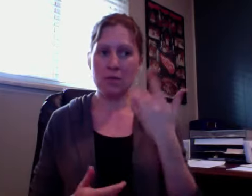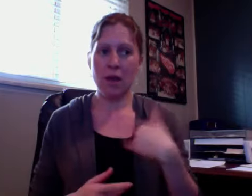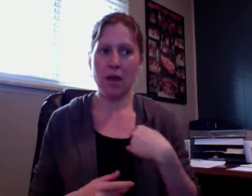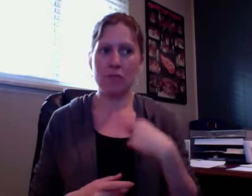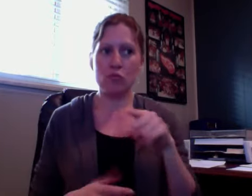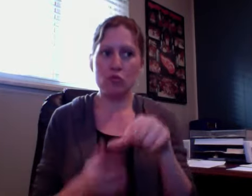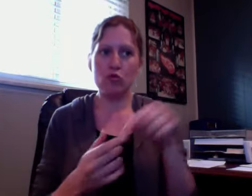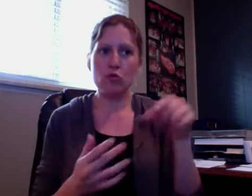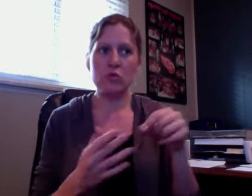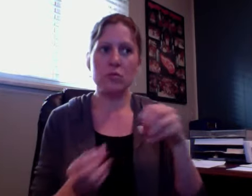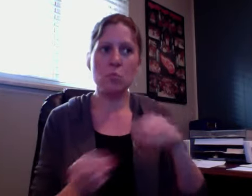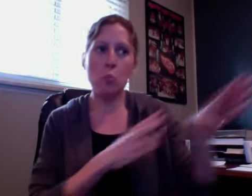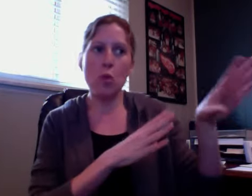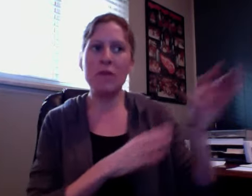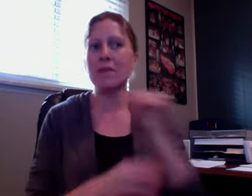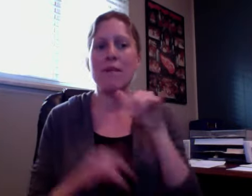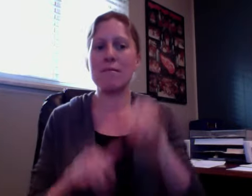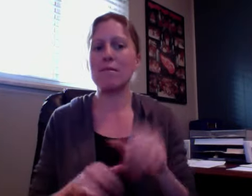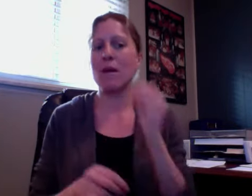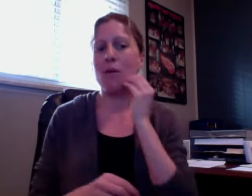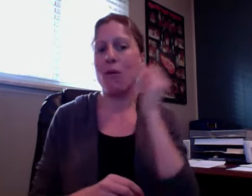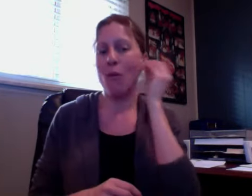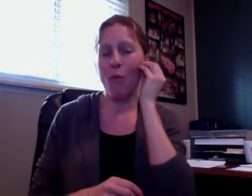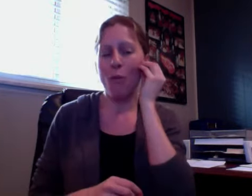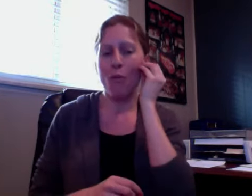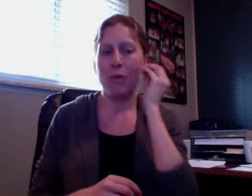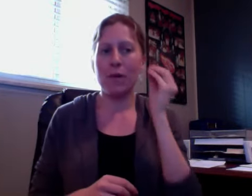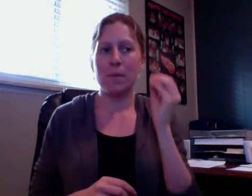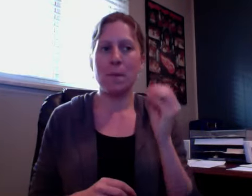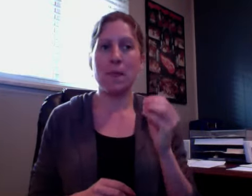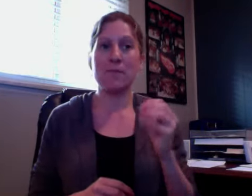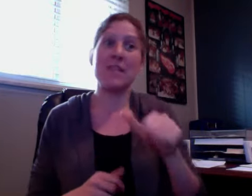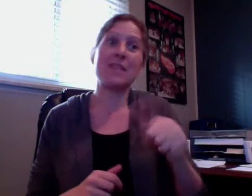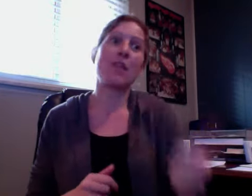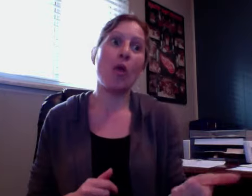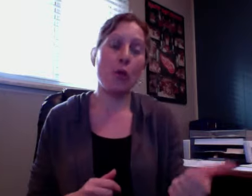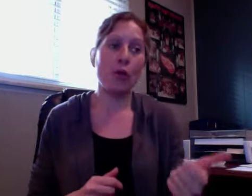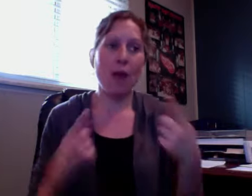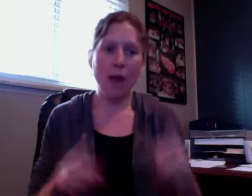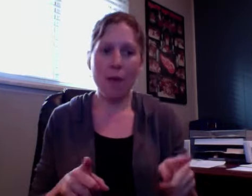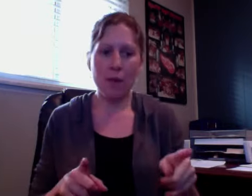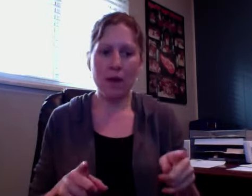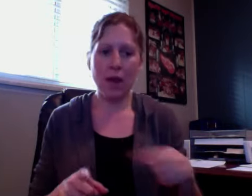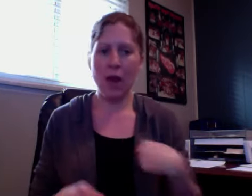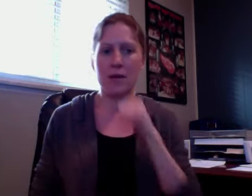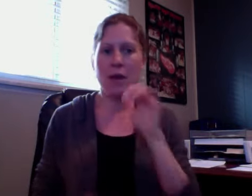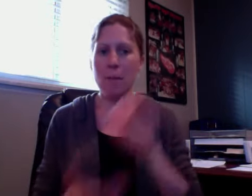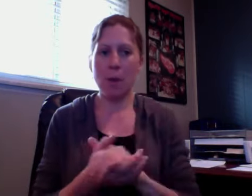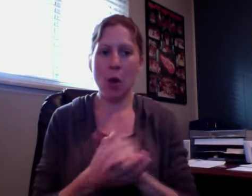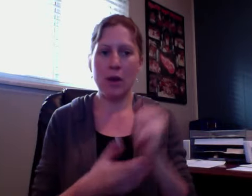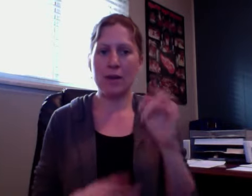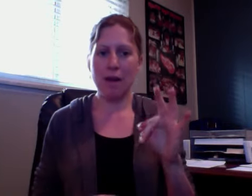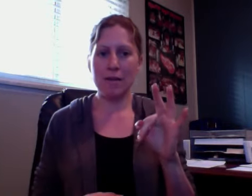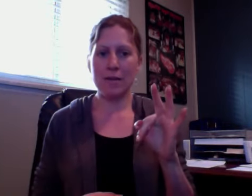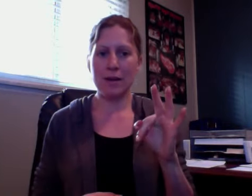things that did occur is that I didn't get married at the age of 19, which was very common in our family, versus I waited to get my master's